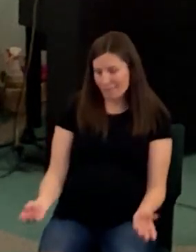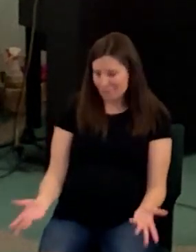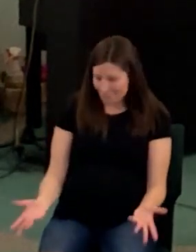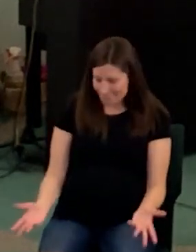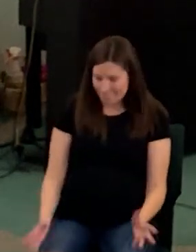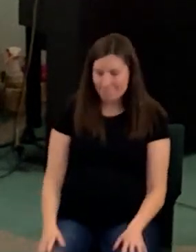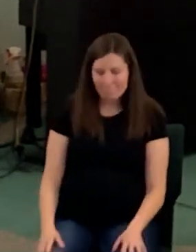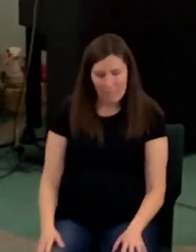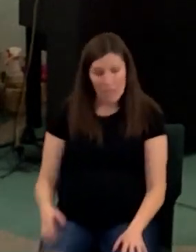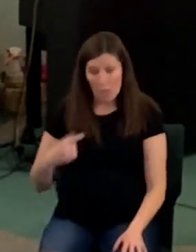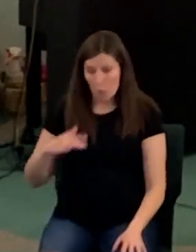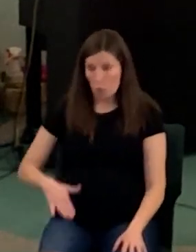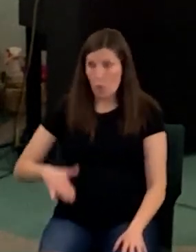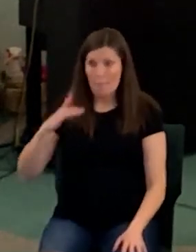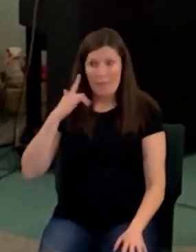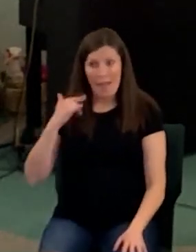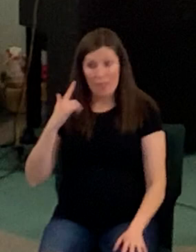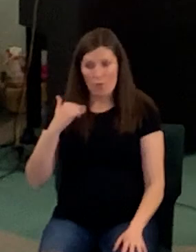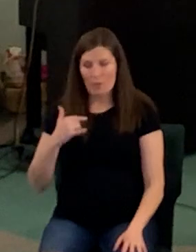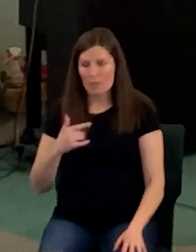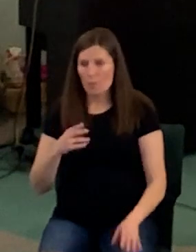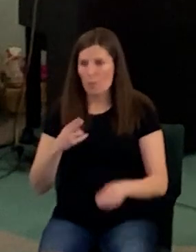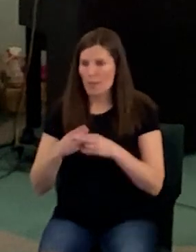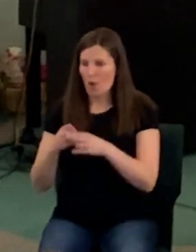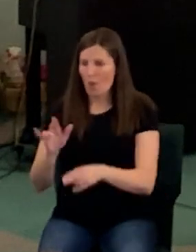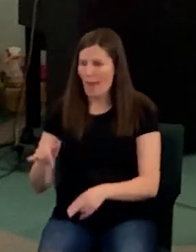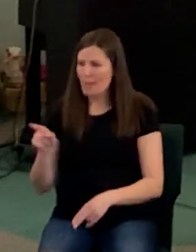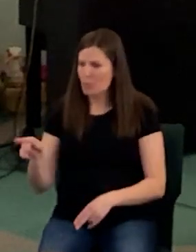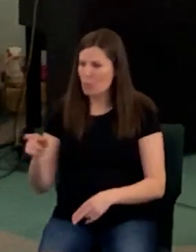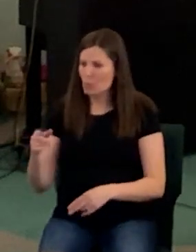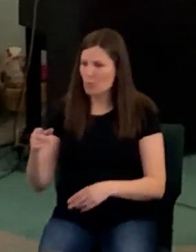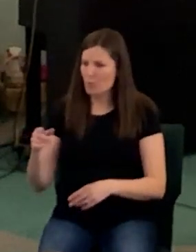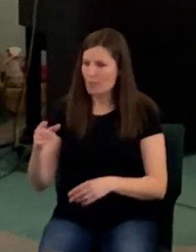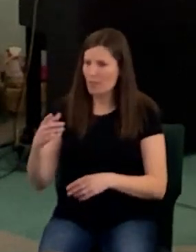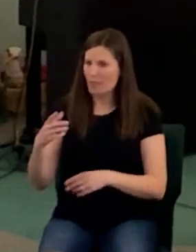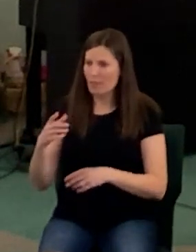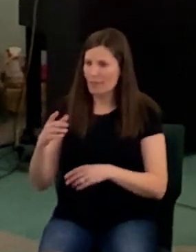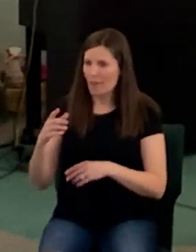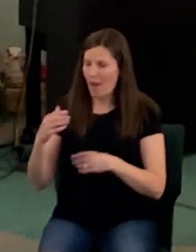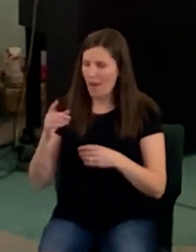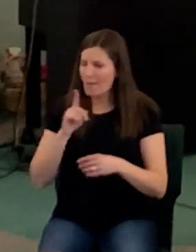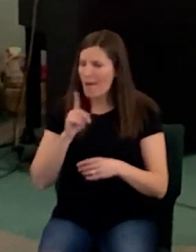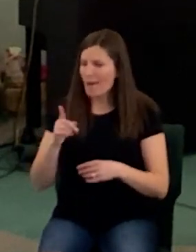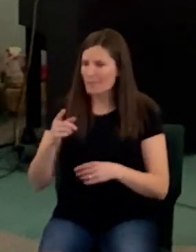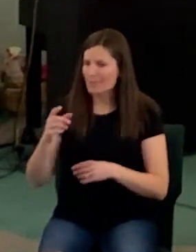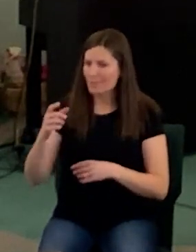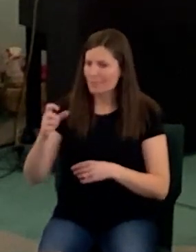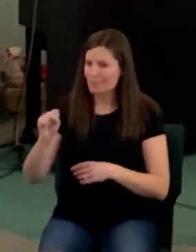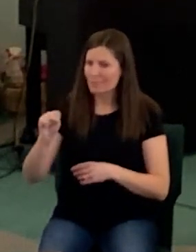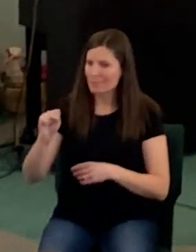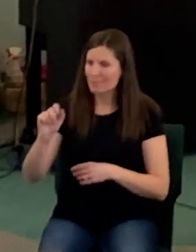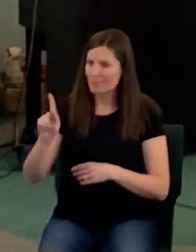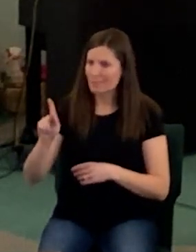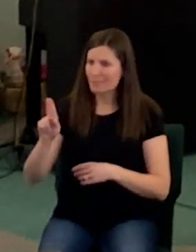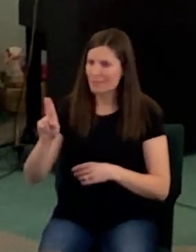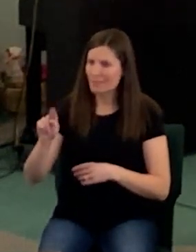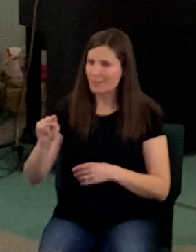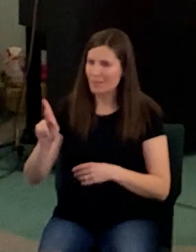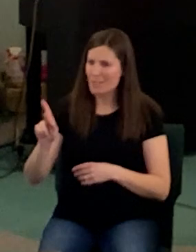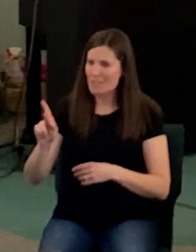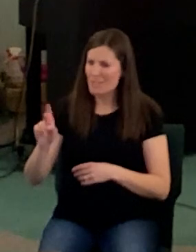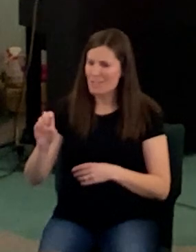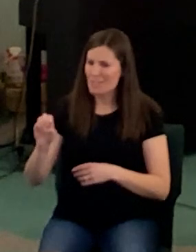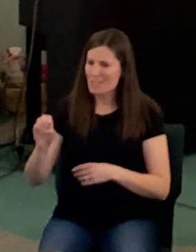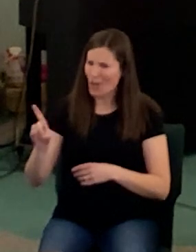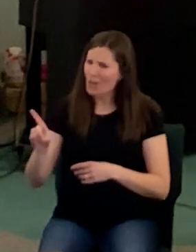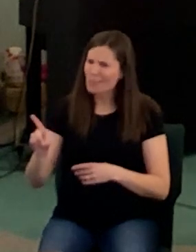language here in Washington, we called that "you got skunked." Is that a thing in Washington? You got skunked? I grew up in the foothills, so